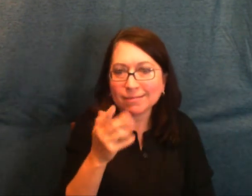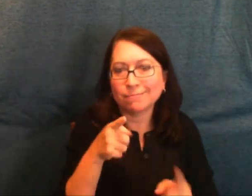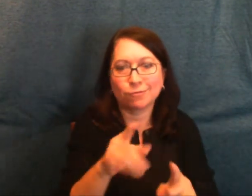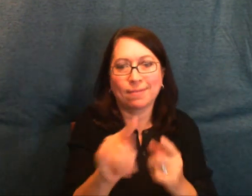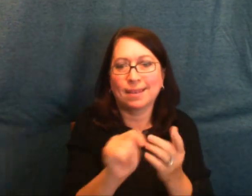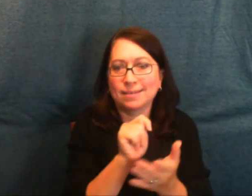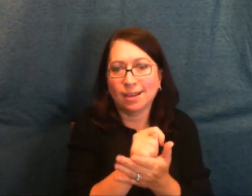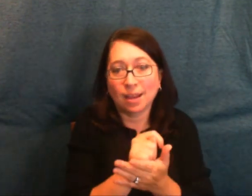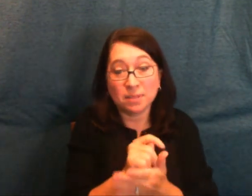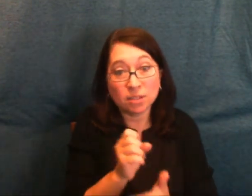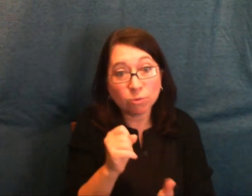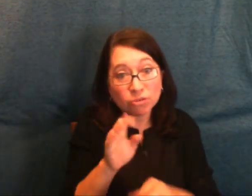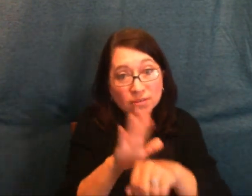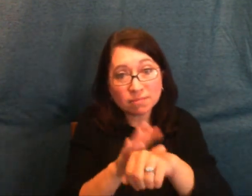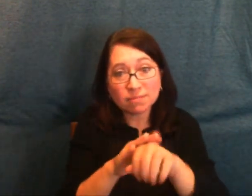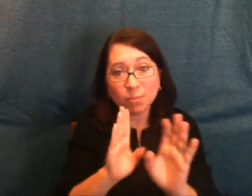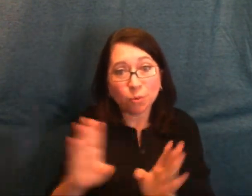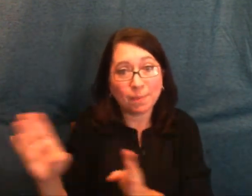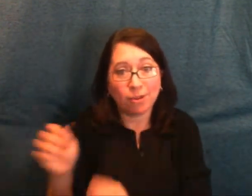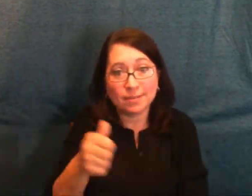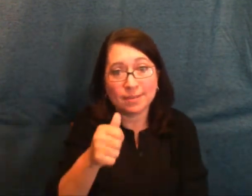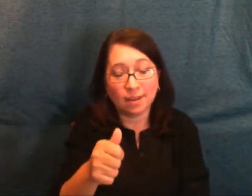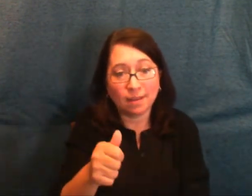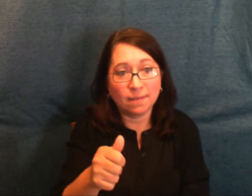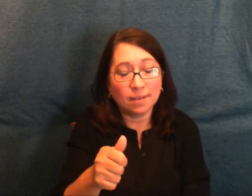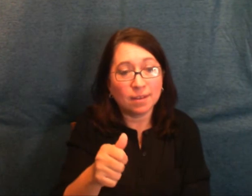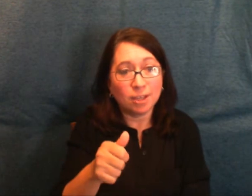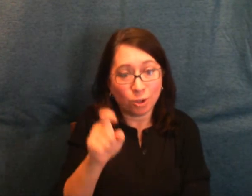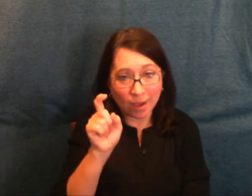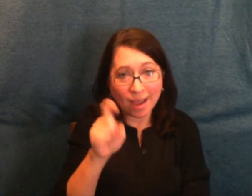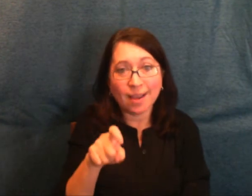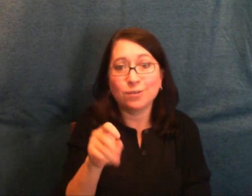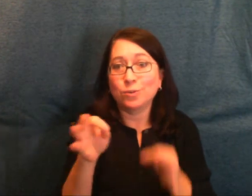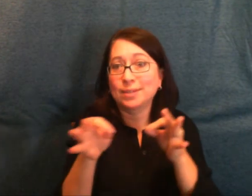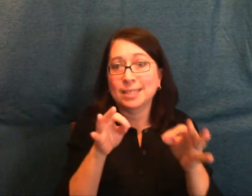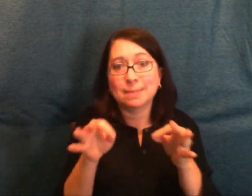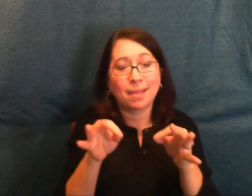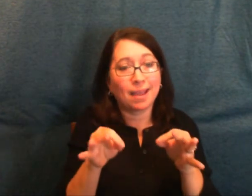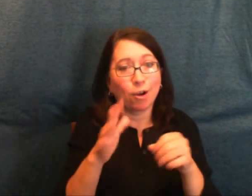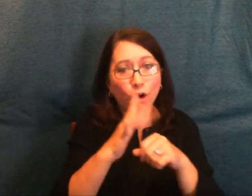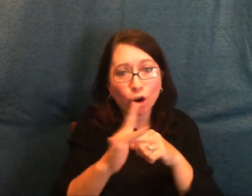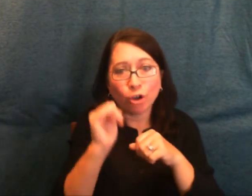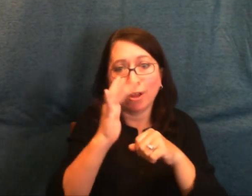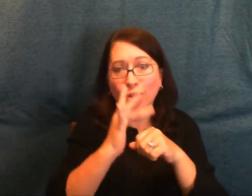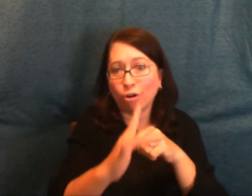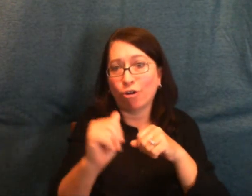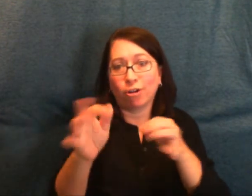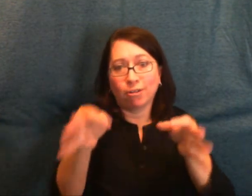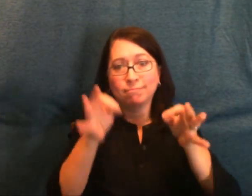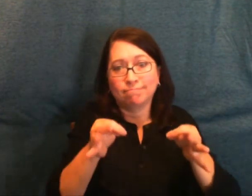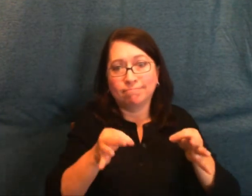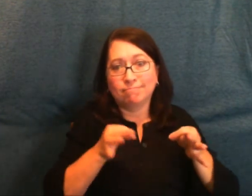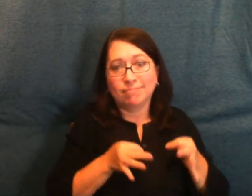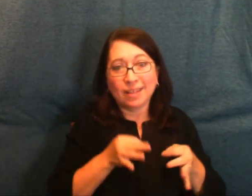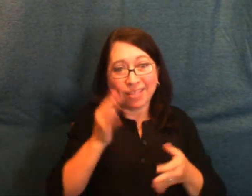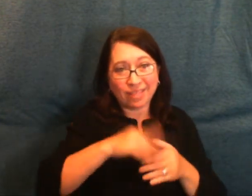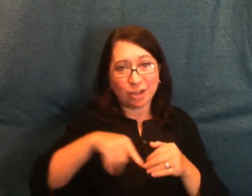at the time. So just prepare yourself, because you're going to have to explain this earlier than